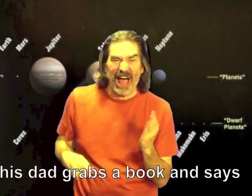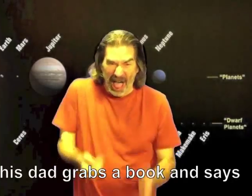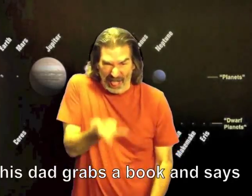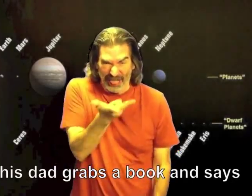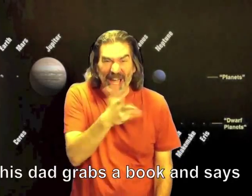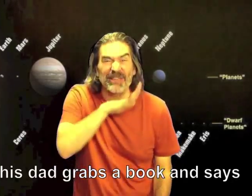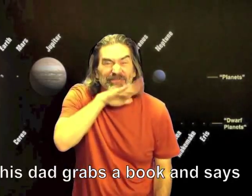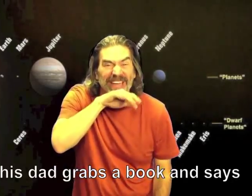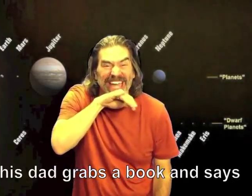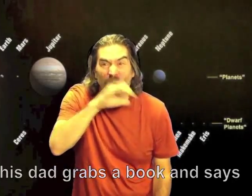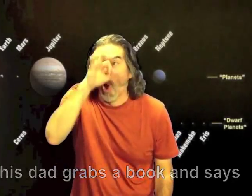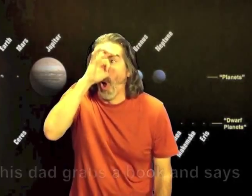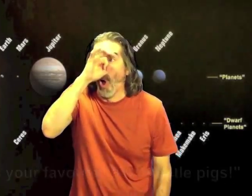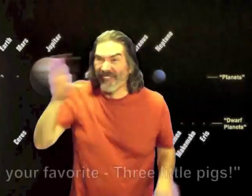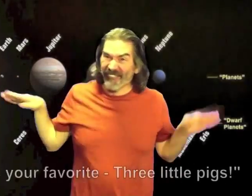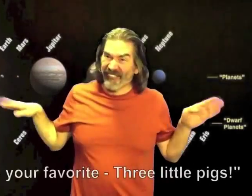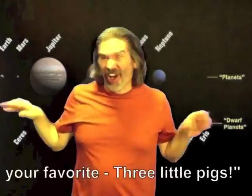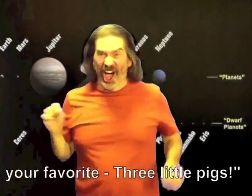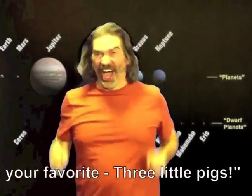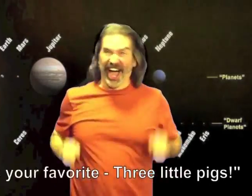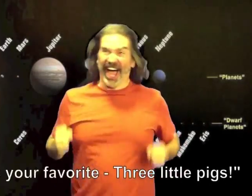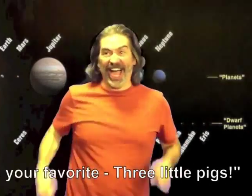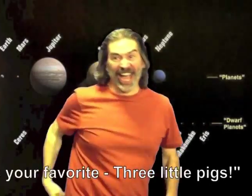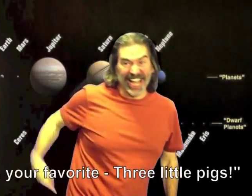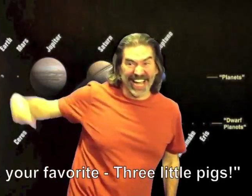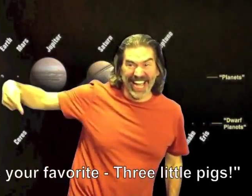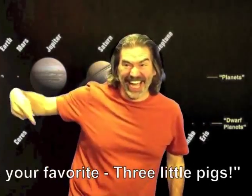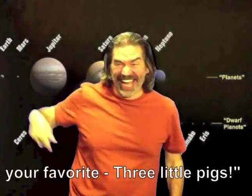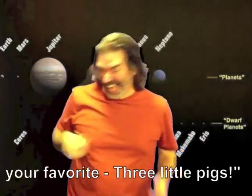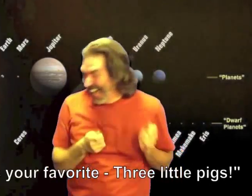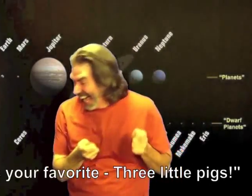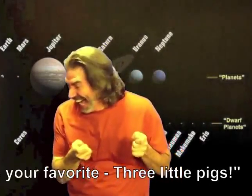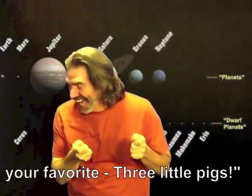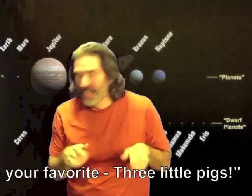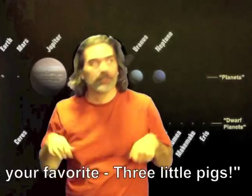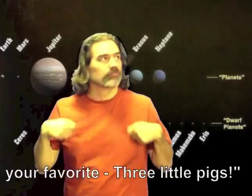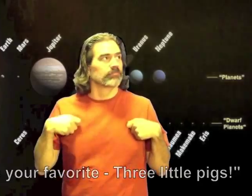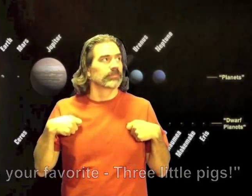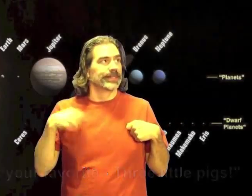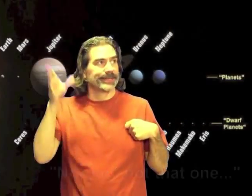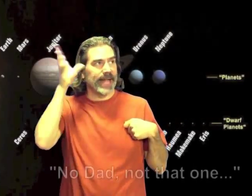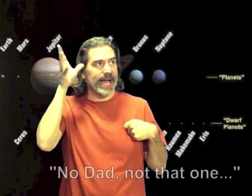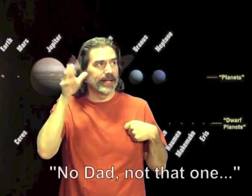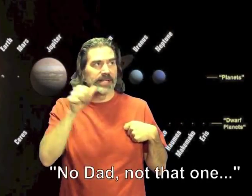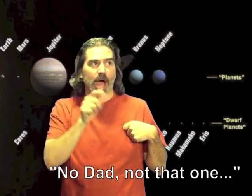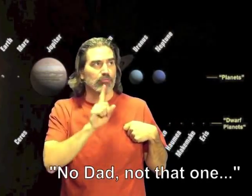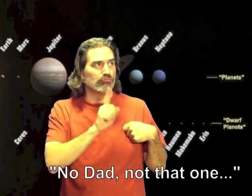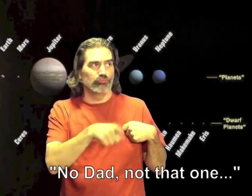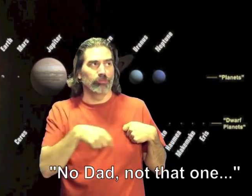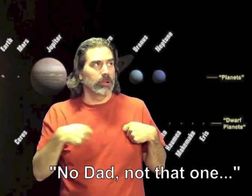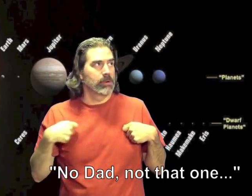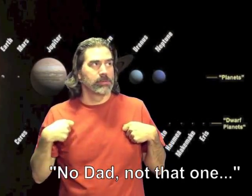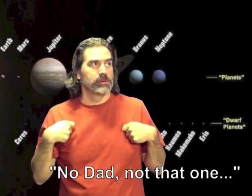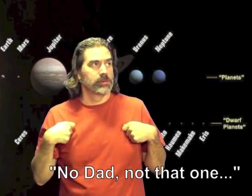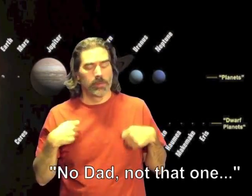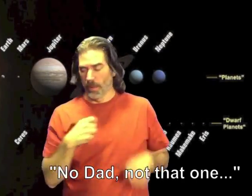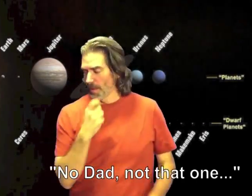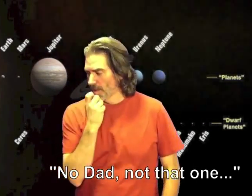book and says, "This is your favorite one, son, The Three Little Pigs." Douglas looks at him and says, "That's not